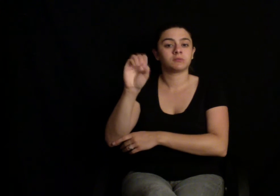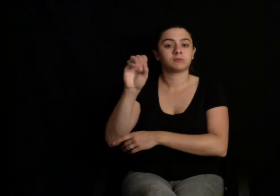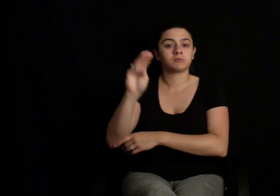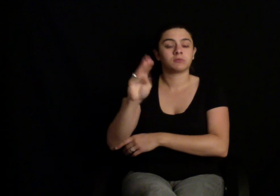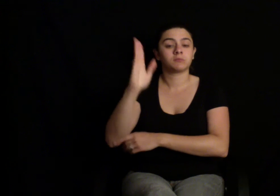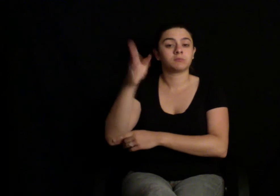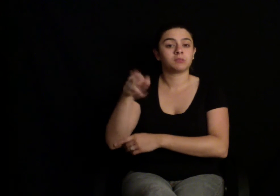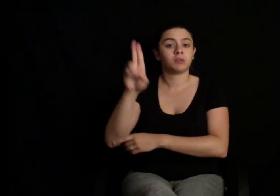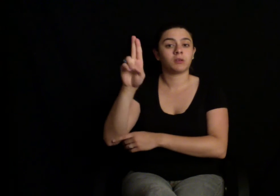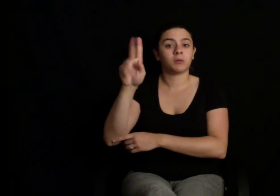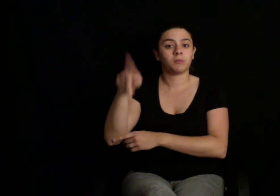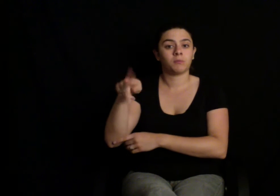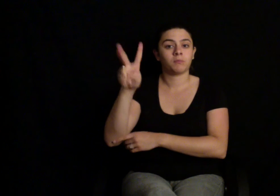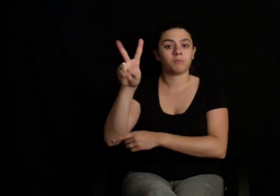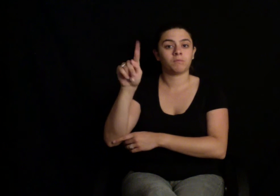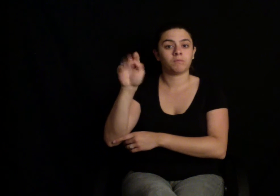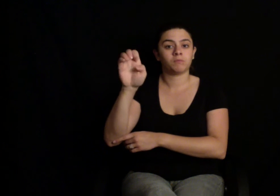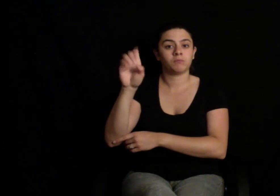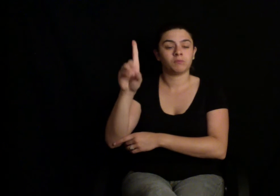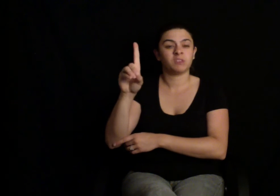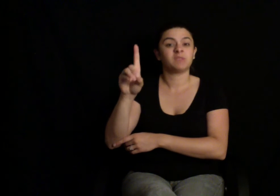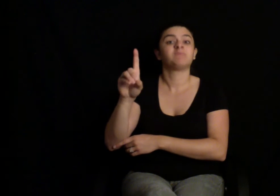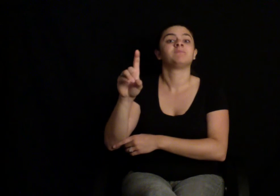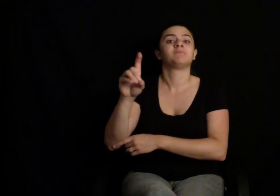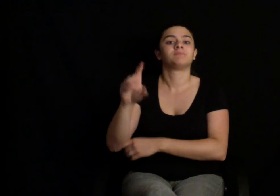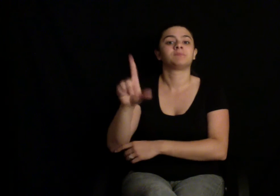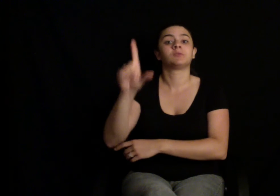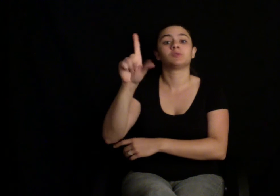20% off of your first order. That's